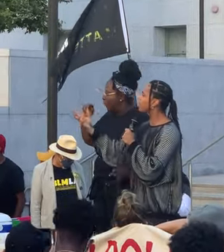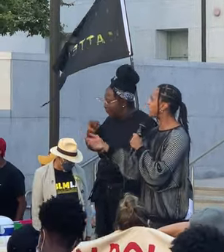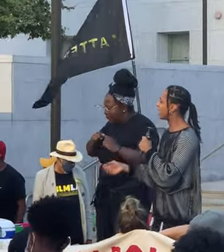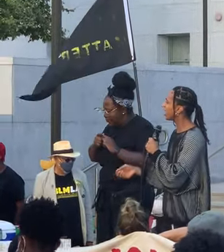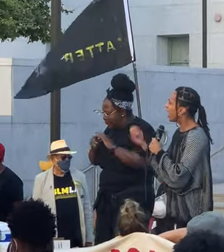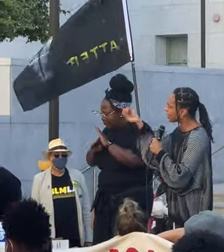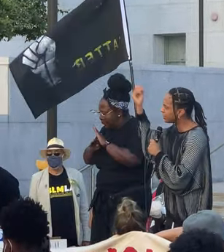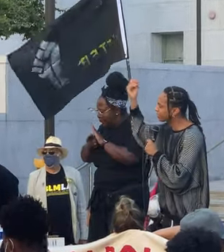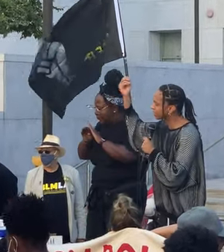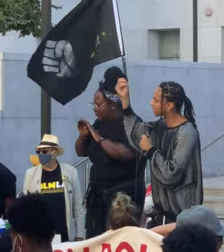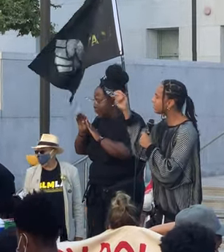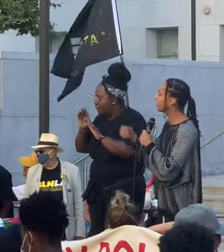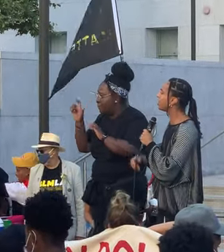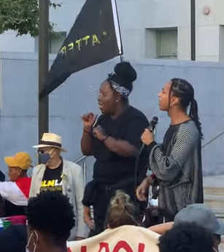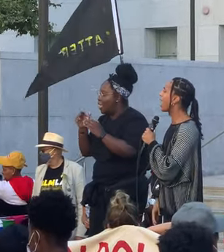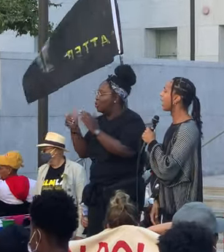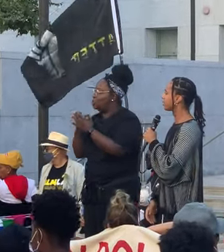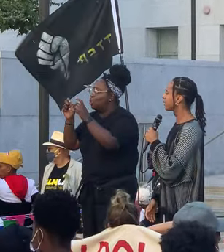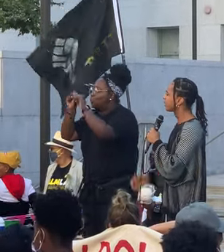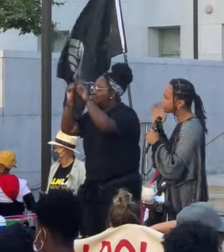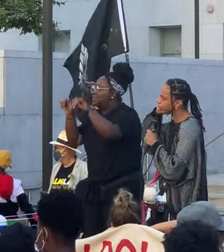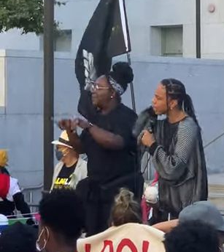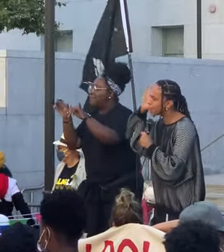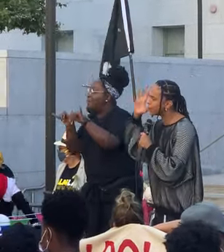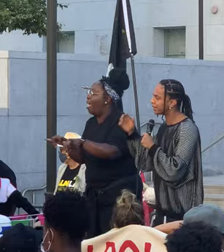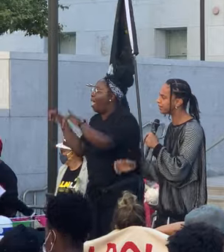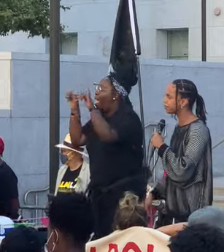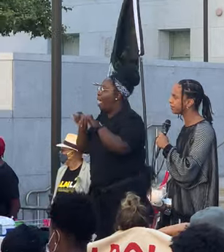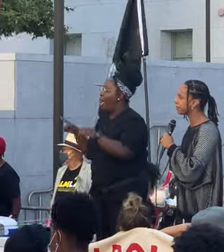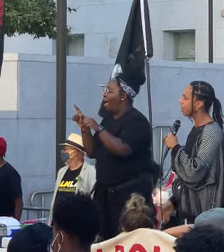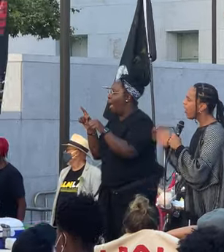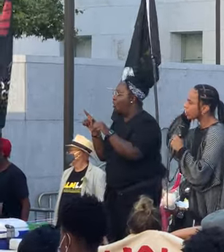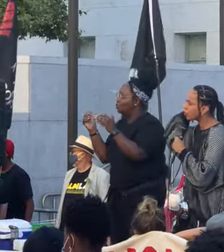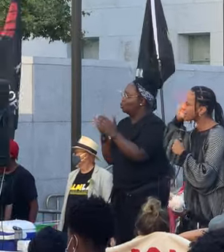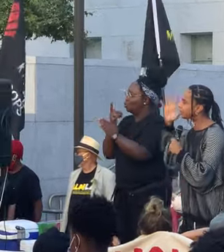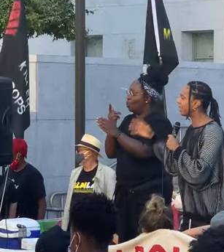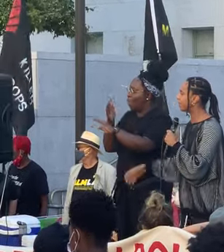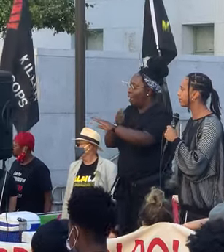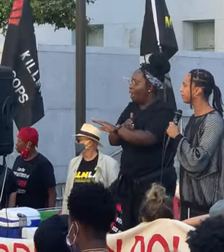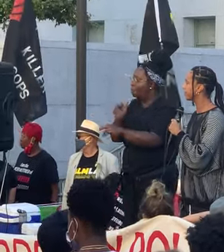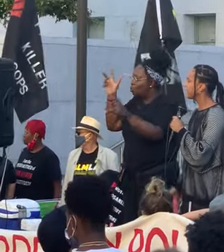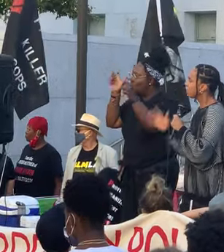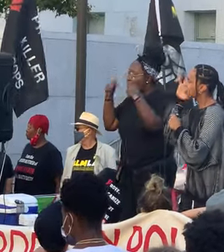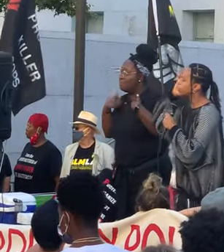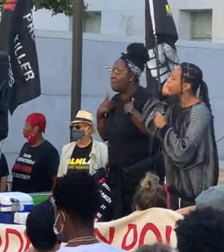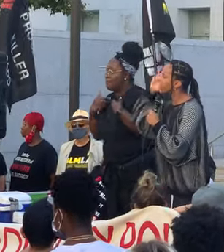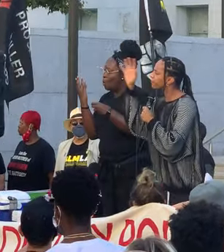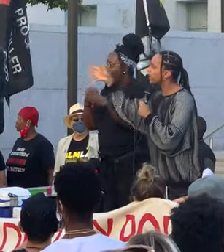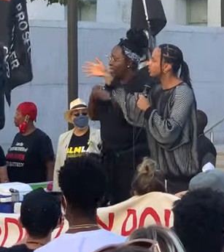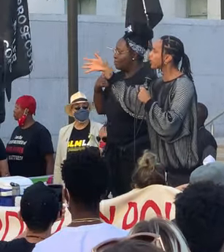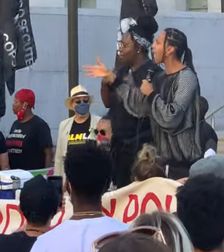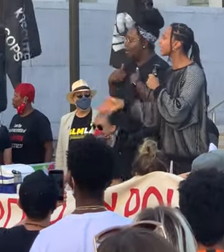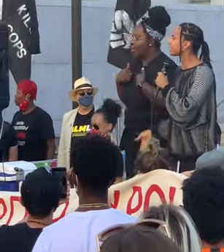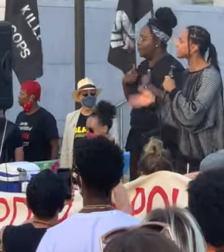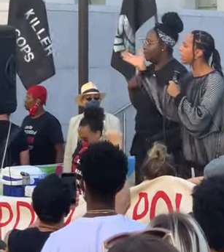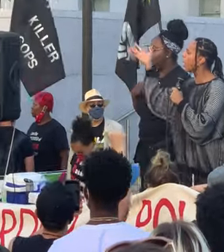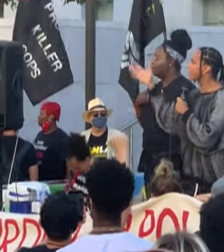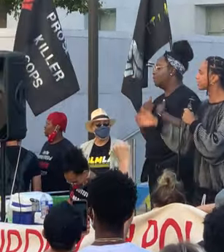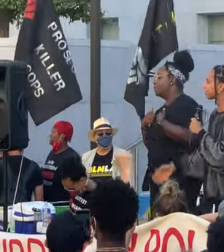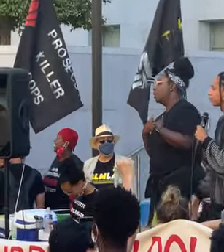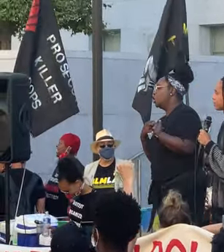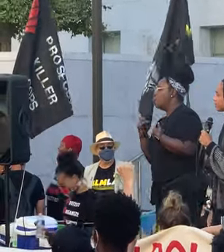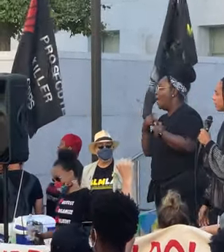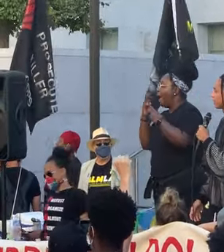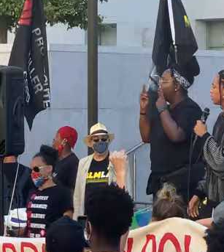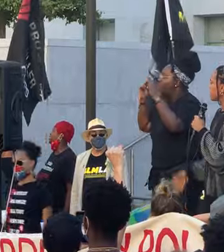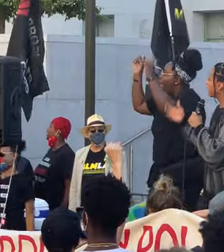the midwifery of a new system and a new way. Do you hear me? Yes. Are you with me? Yes. So do not avert your eyes in this